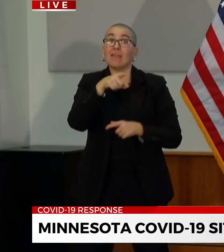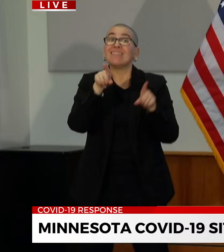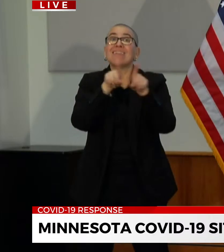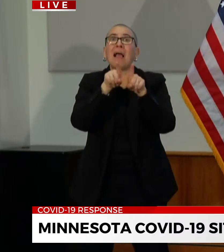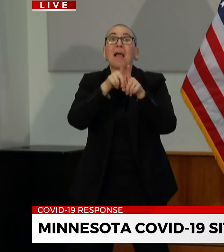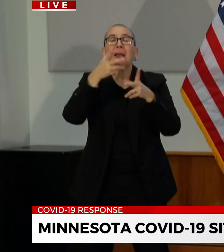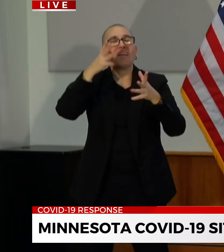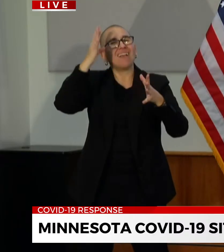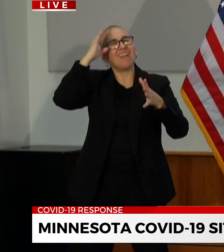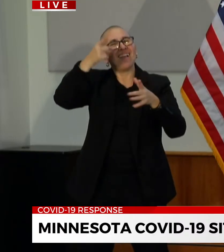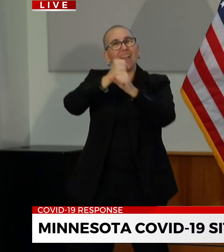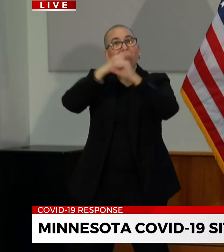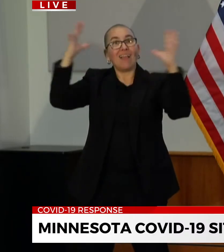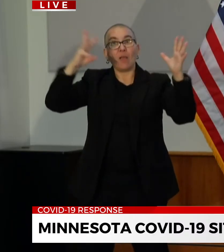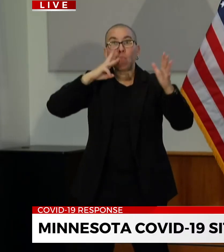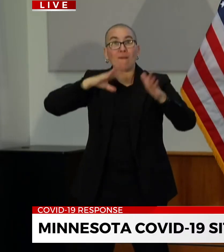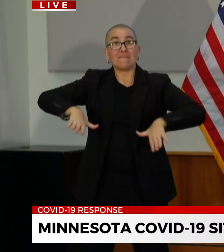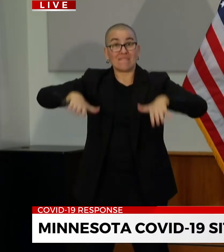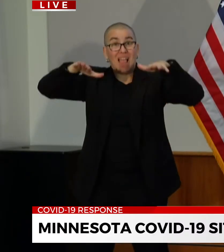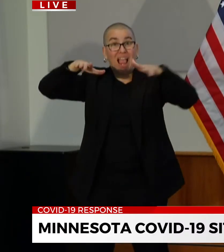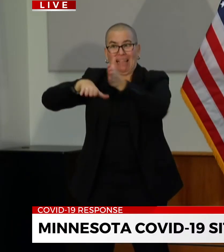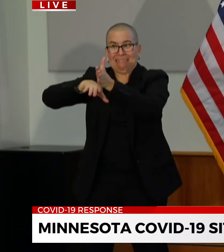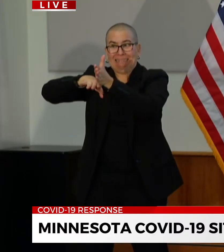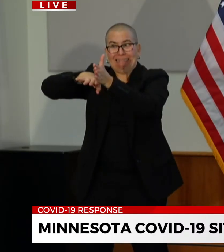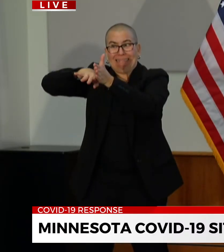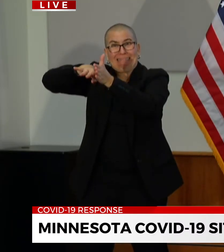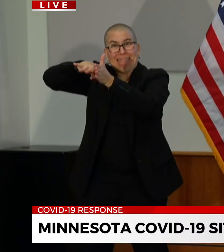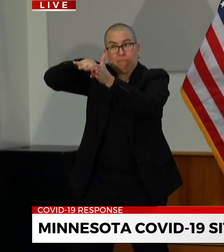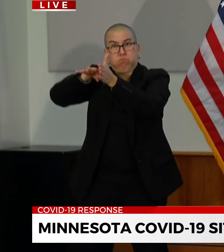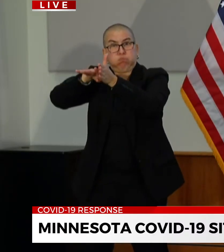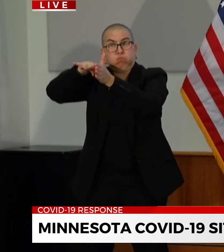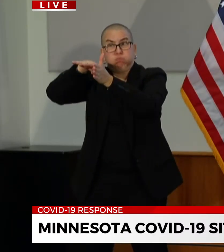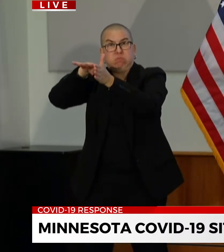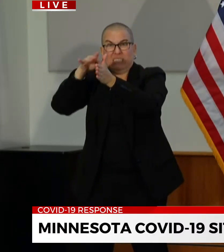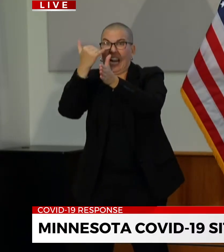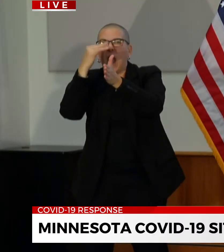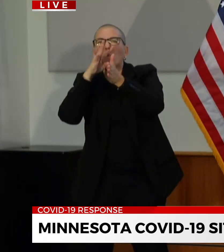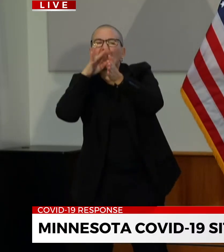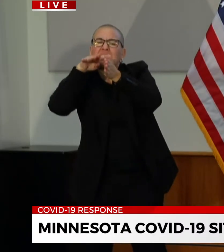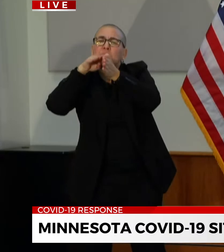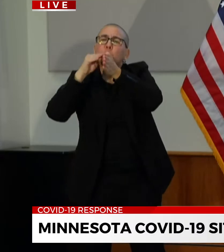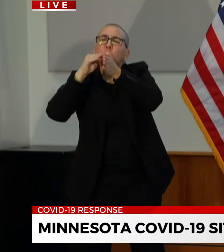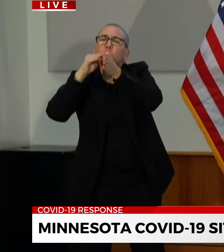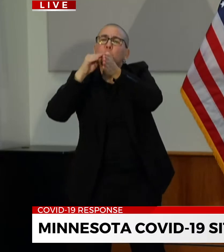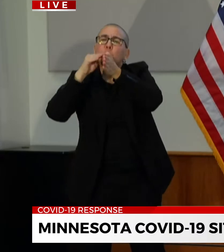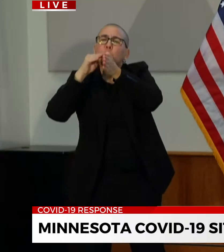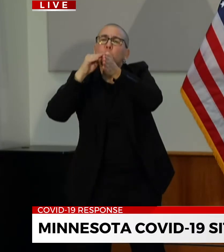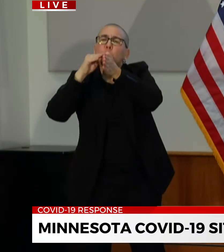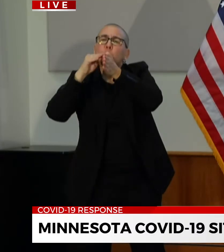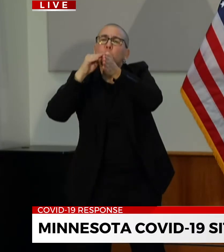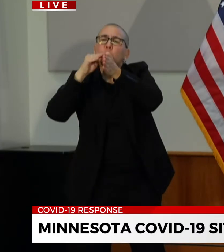water levels don't rise above it. And the water is rising to such a degree in our communities right now with the amount of